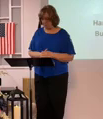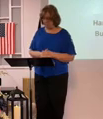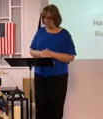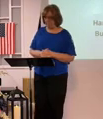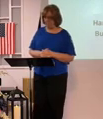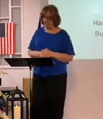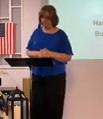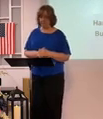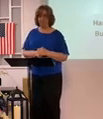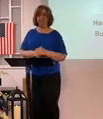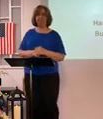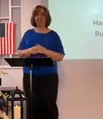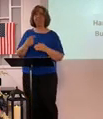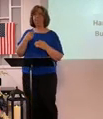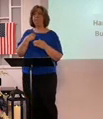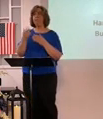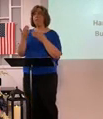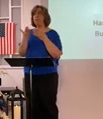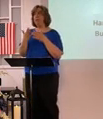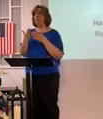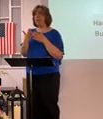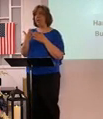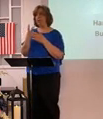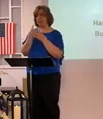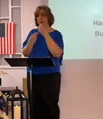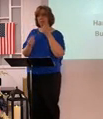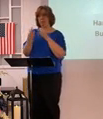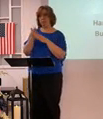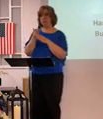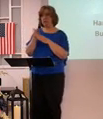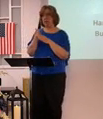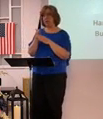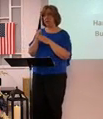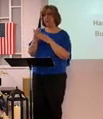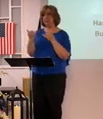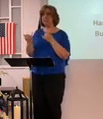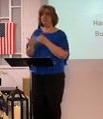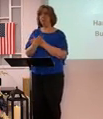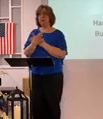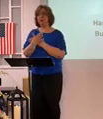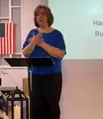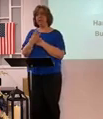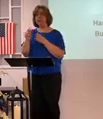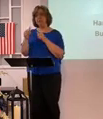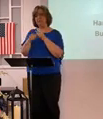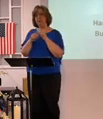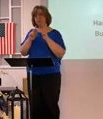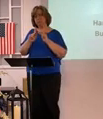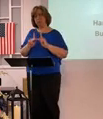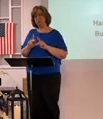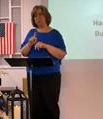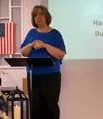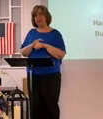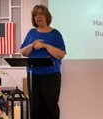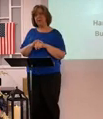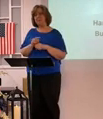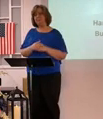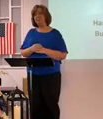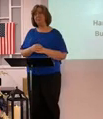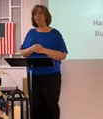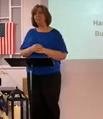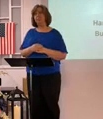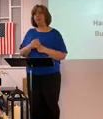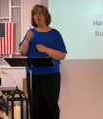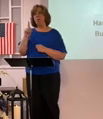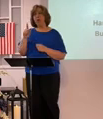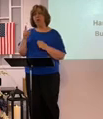I want to thank Dave and Denise and Jim and Nicole for sharing, you know, a very personal time. But, you know, one thing I